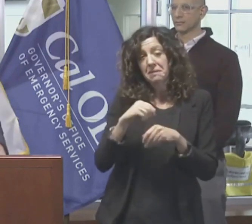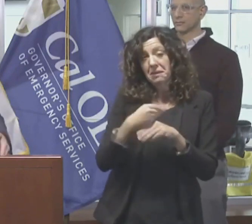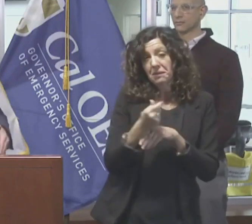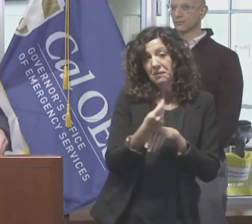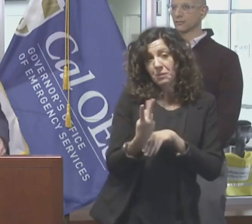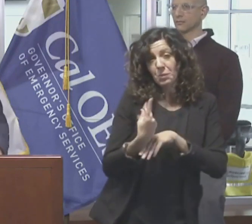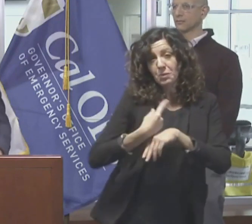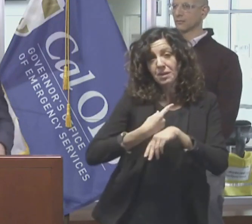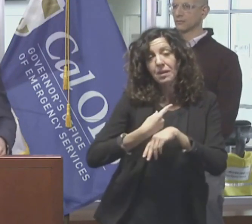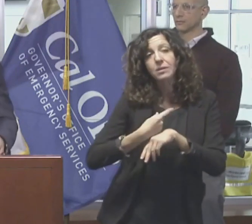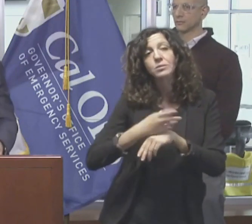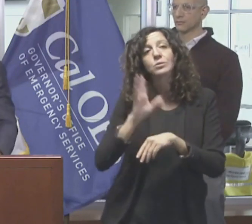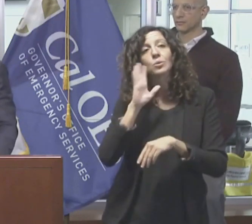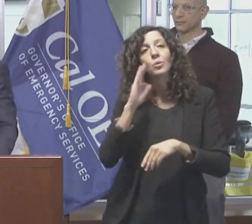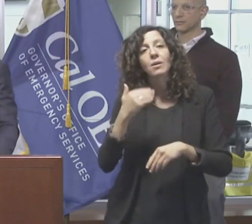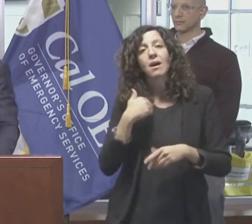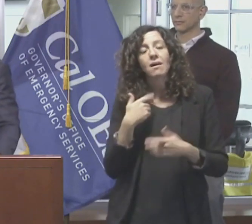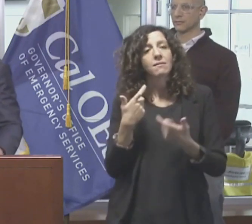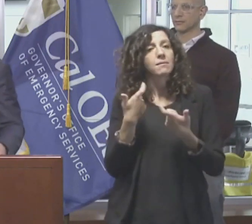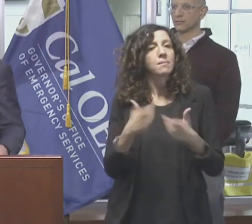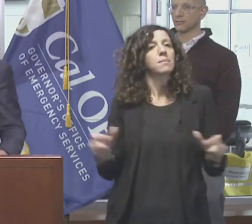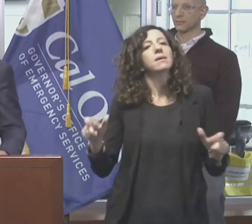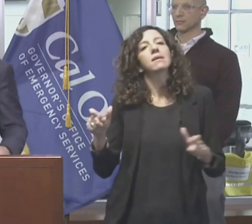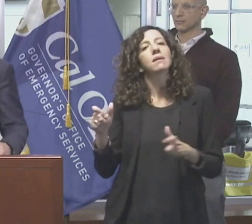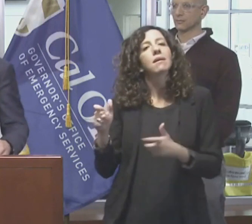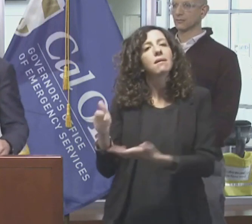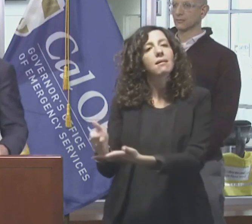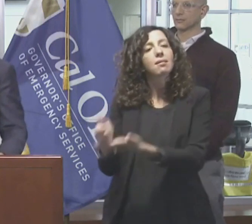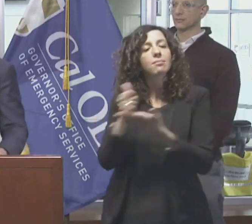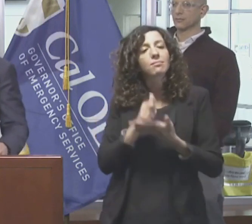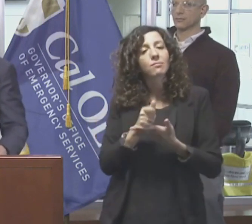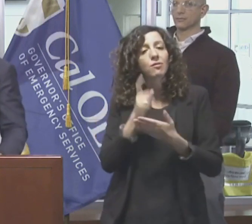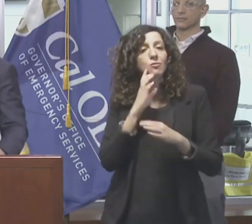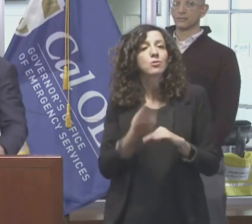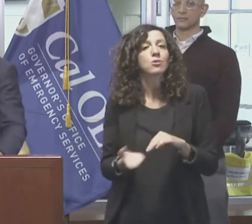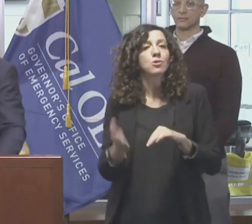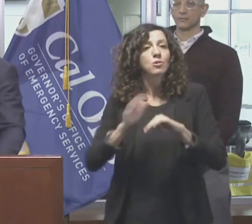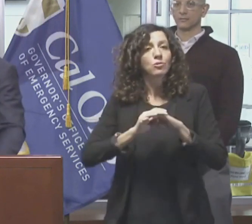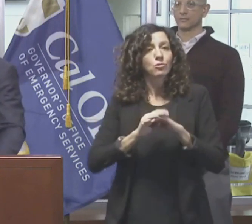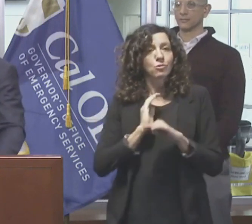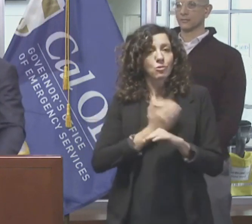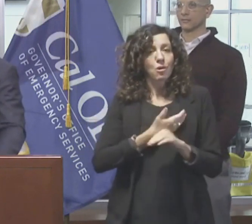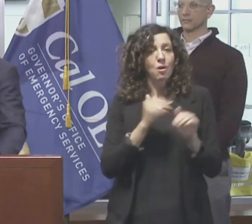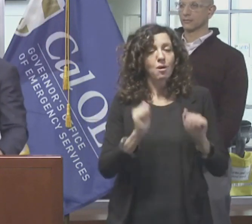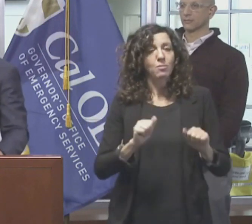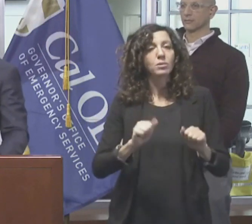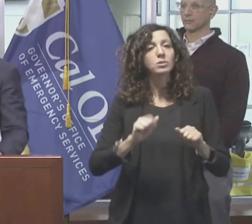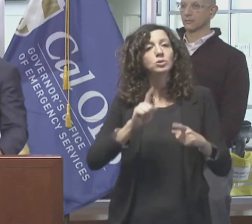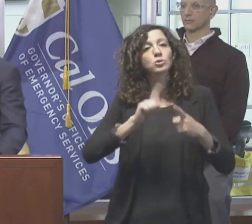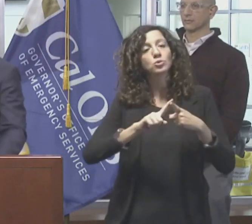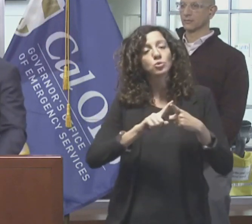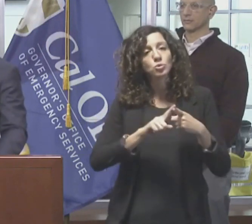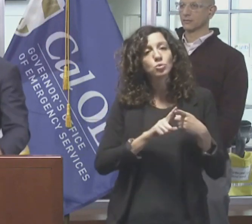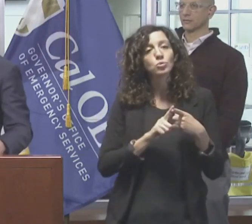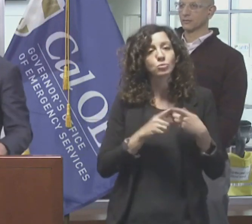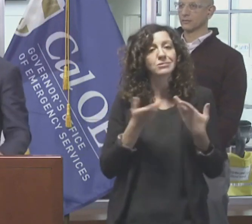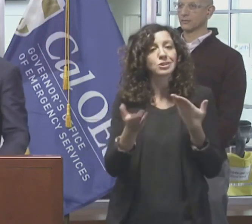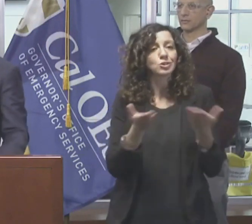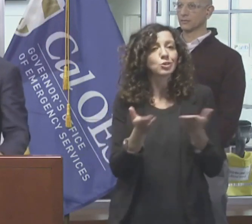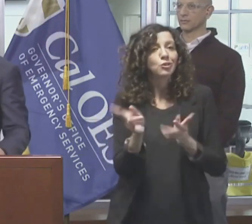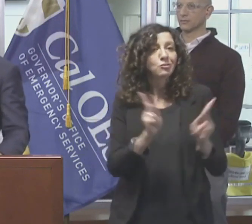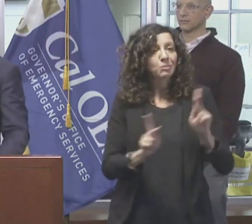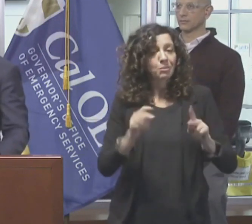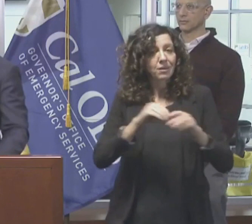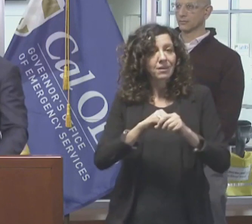days significant assets to help increase the surge capacity of our healthcare delivery system